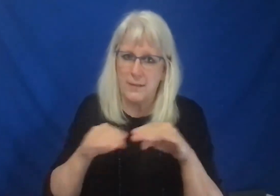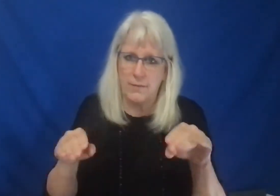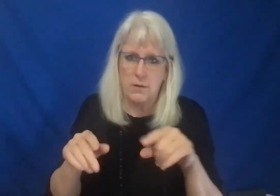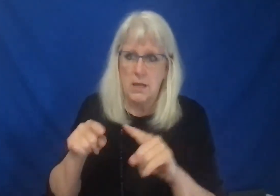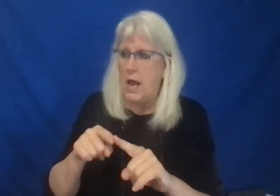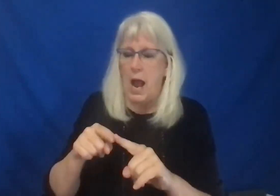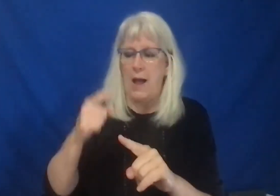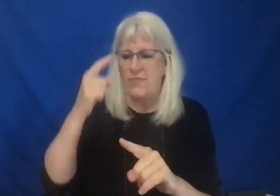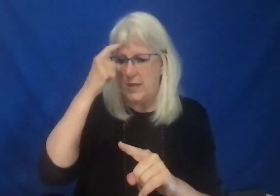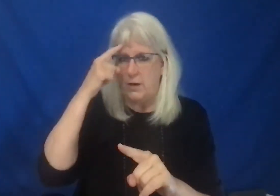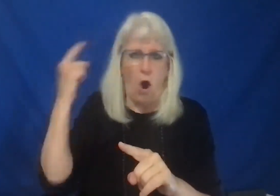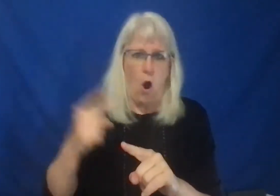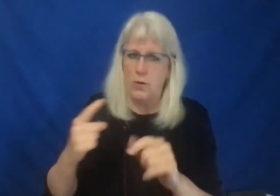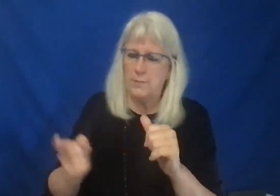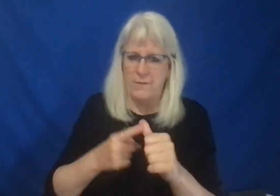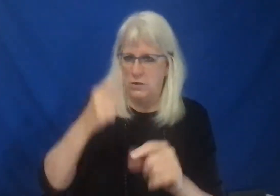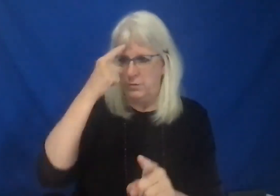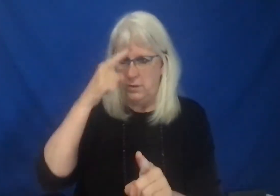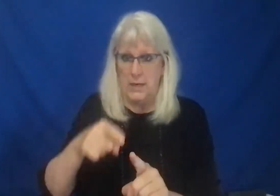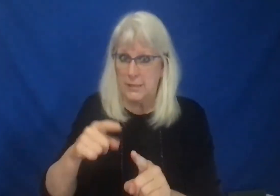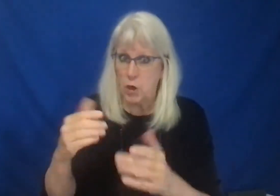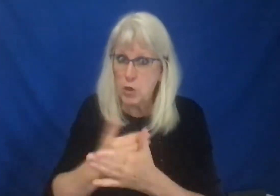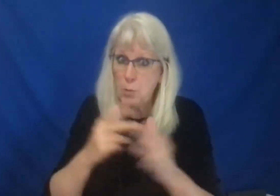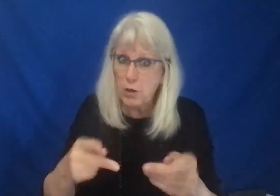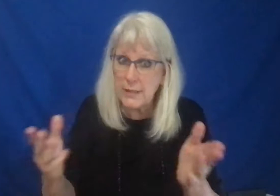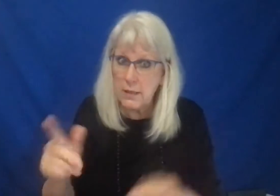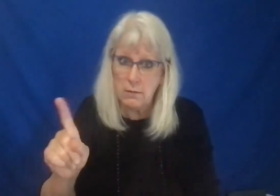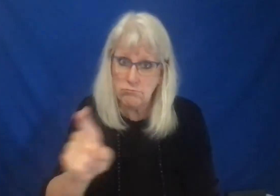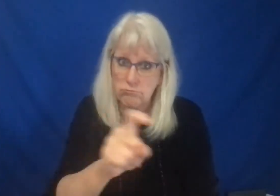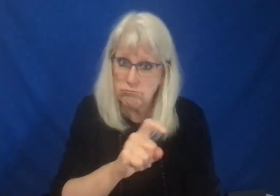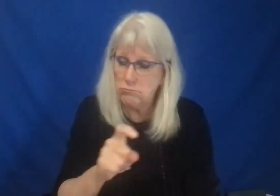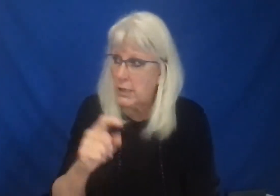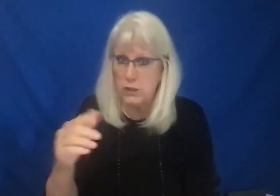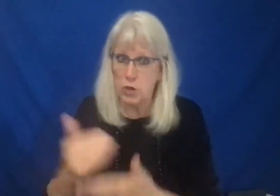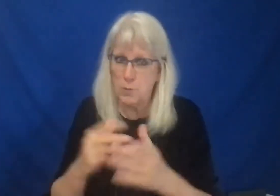present? Is there a newcomer present? And what does that say